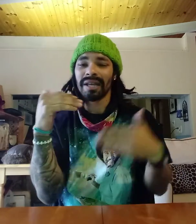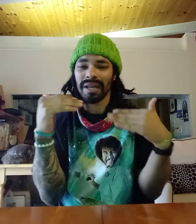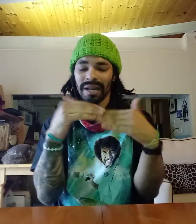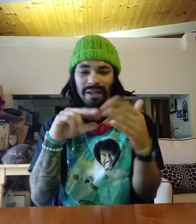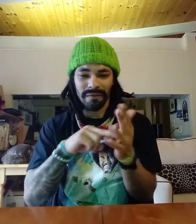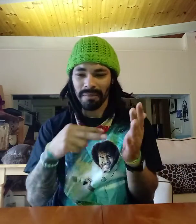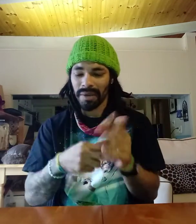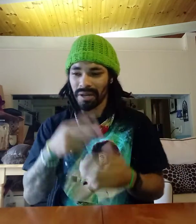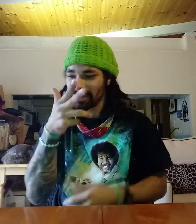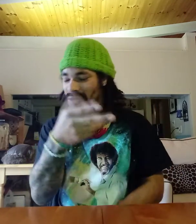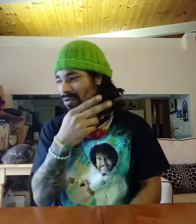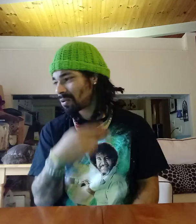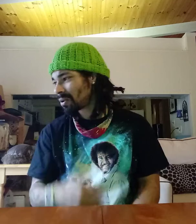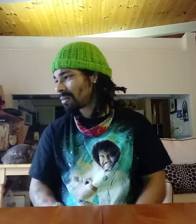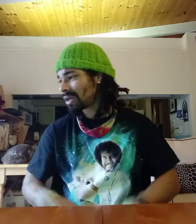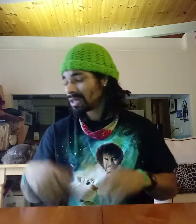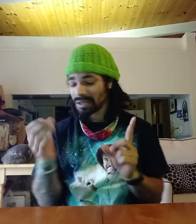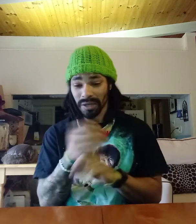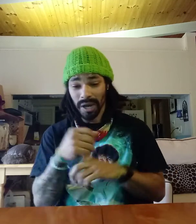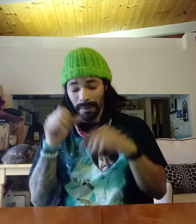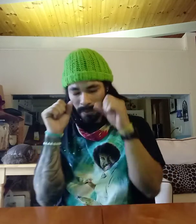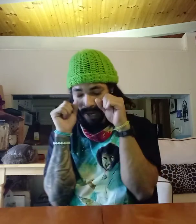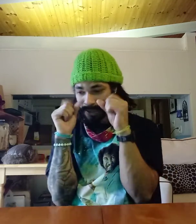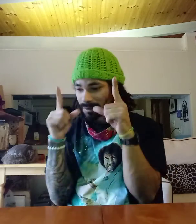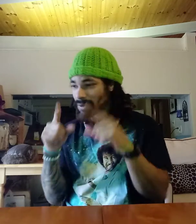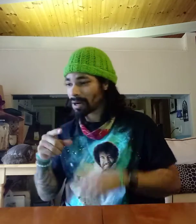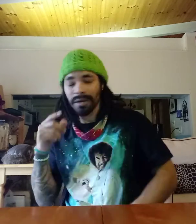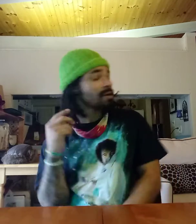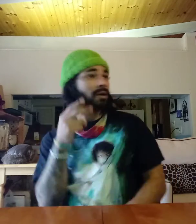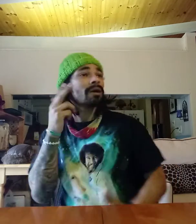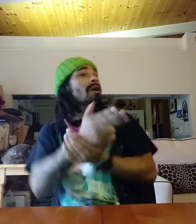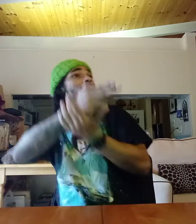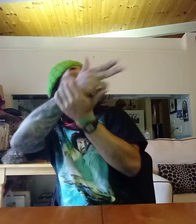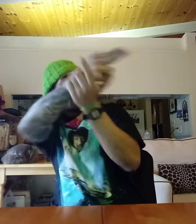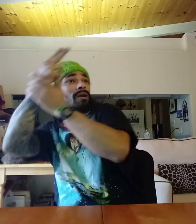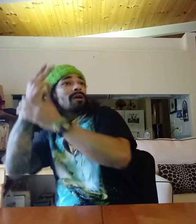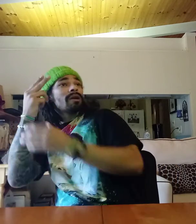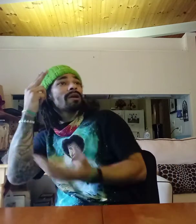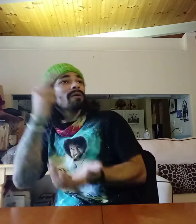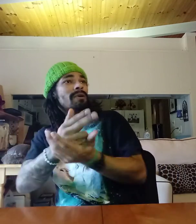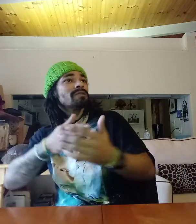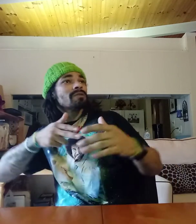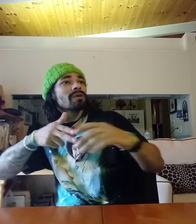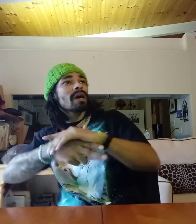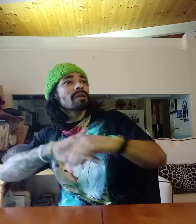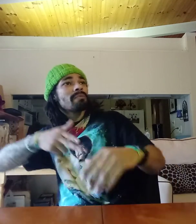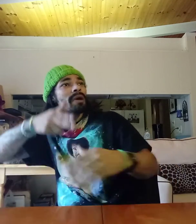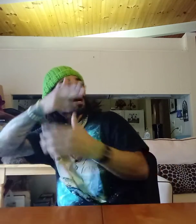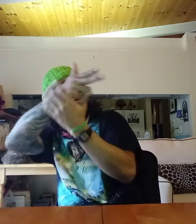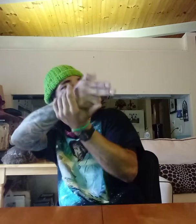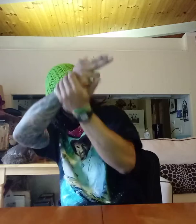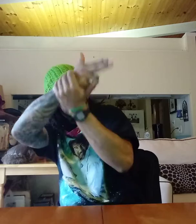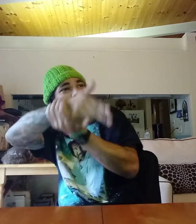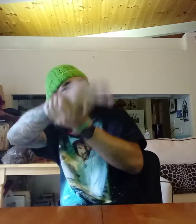didn't even mean to shoot him, he just caught me by surprise. I reloaded my pistol, cocked it back and shot him twice.